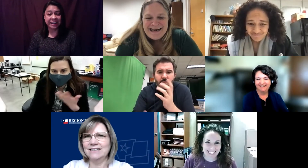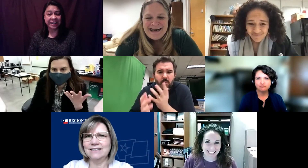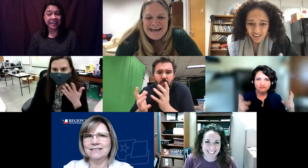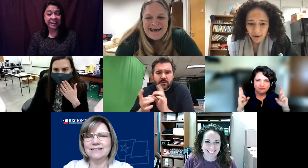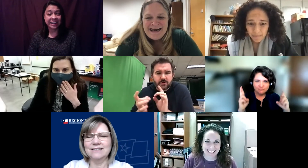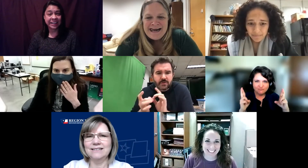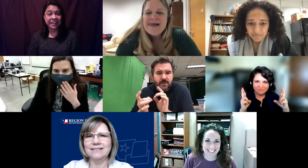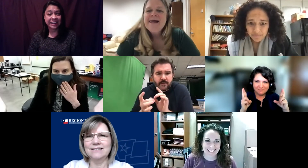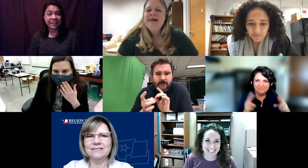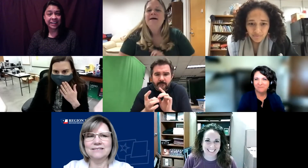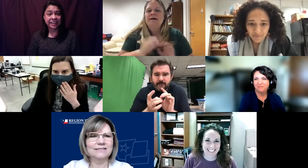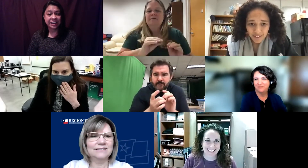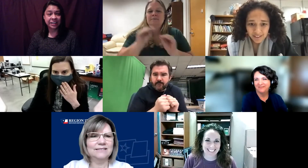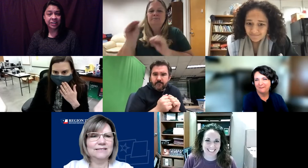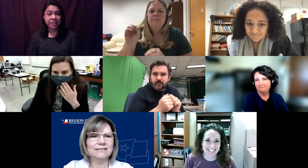try.